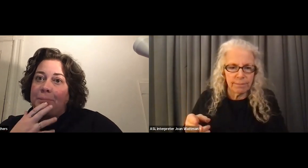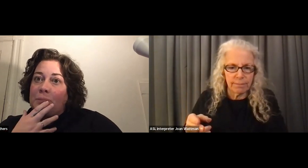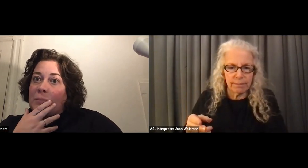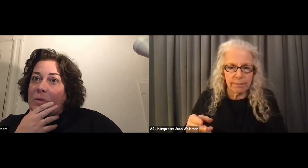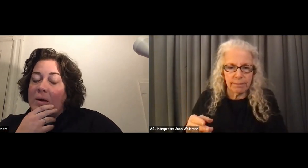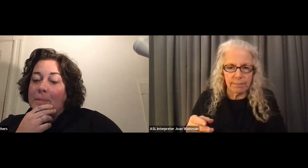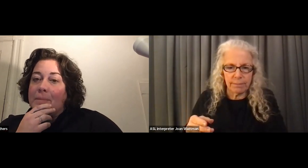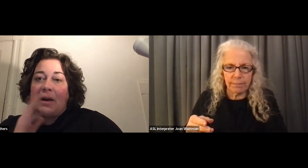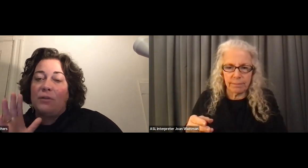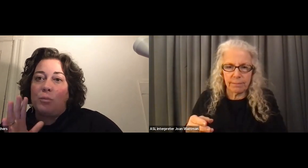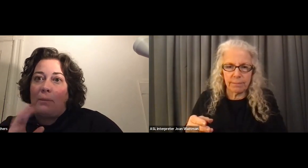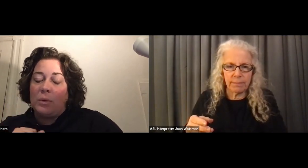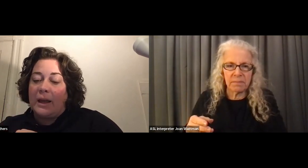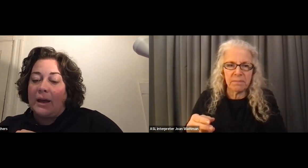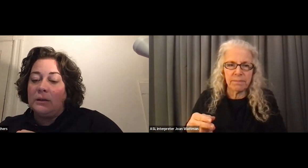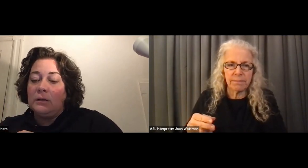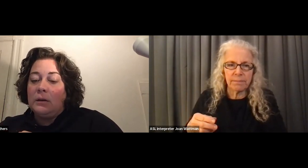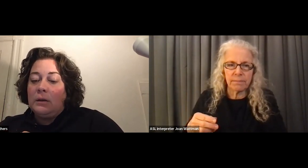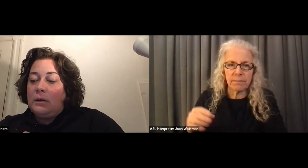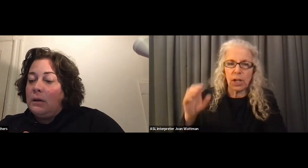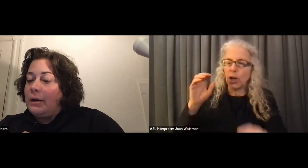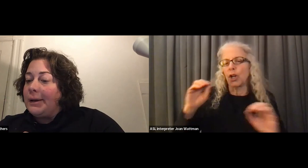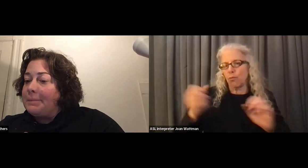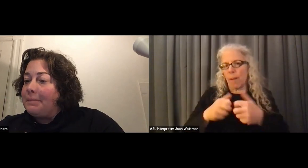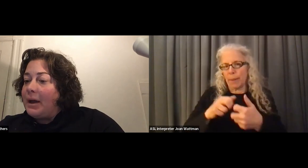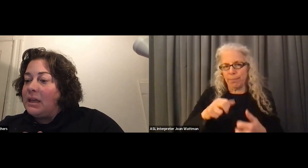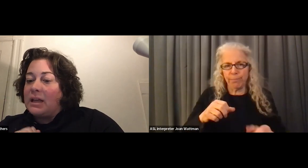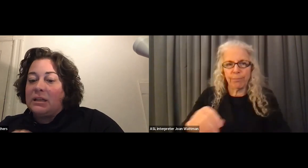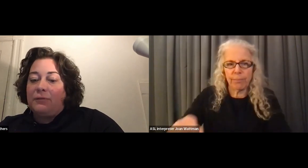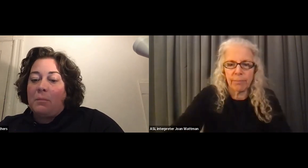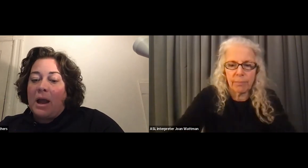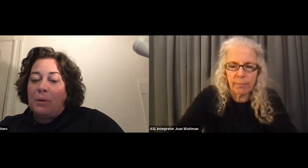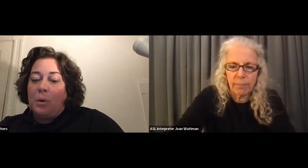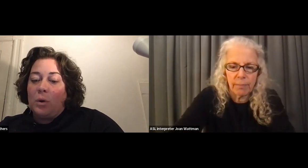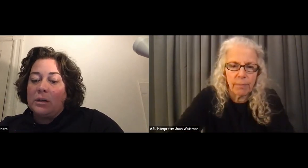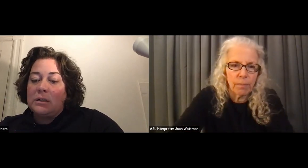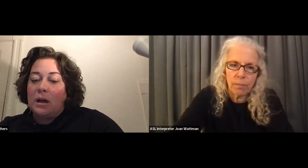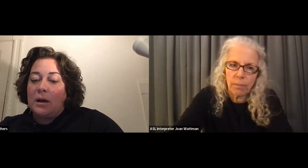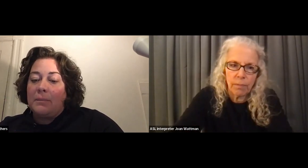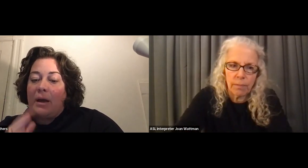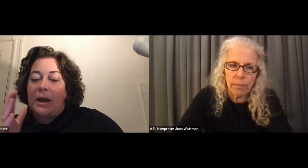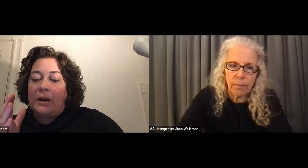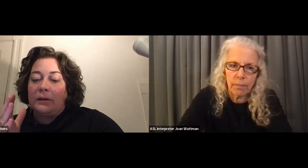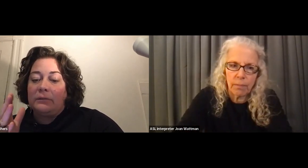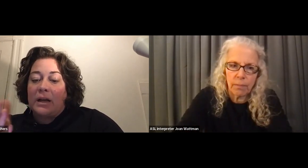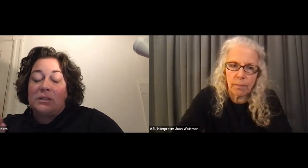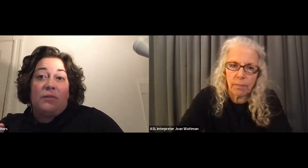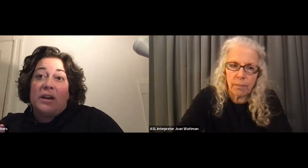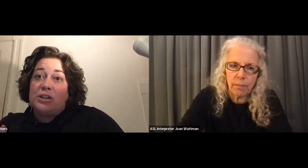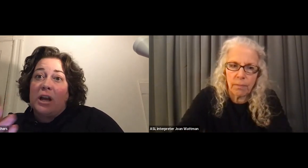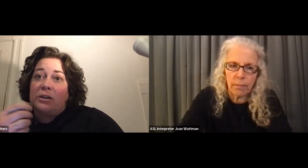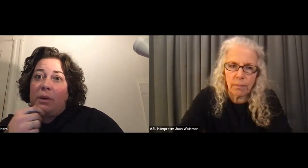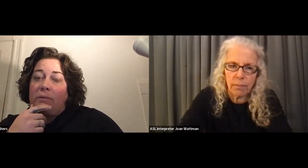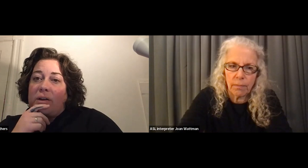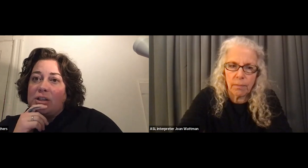fine. I have no problem with that. I think that's it for my report. As for the